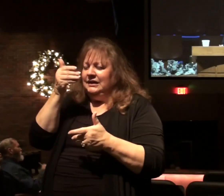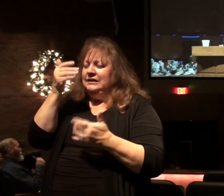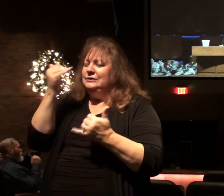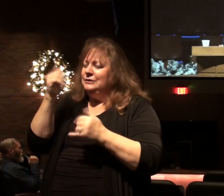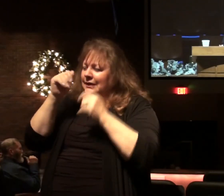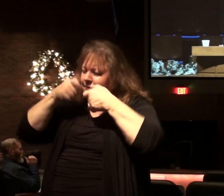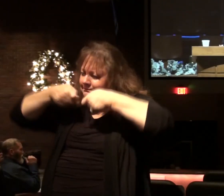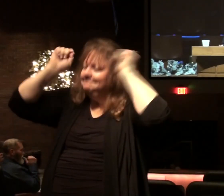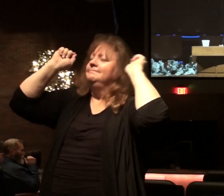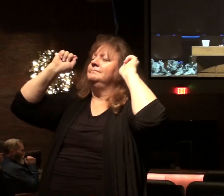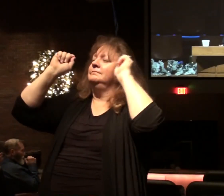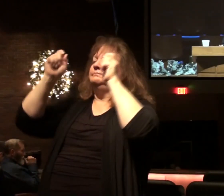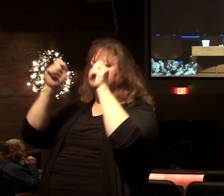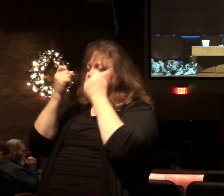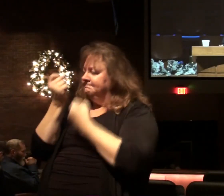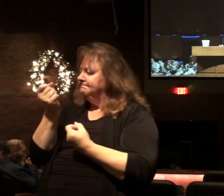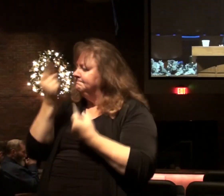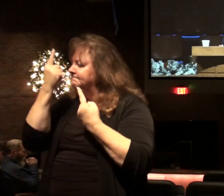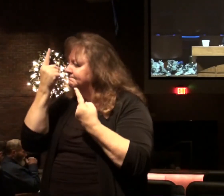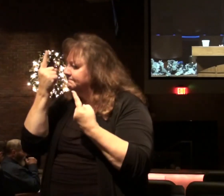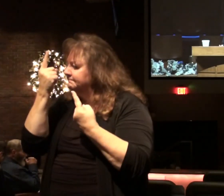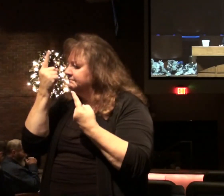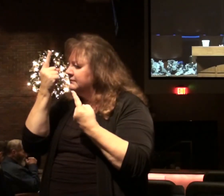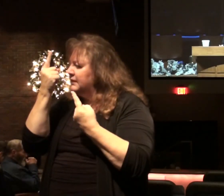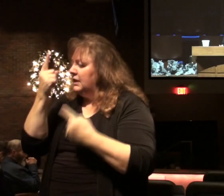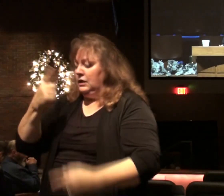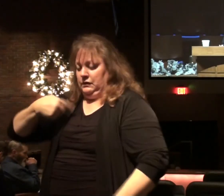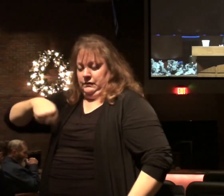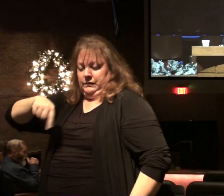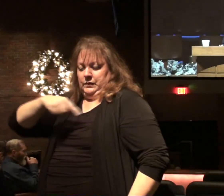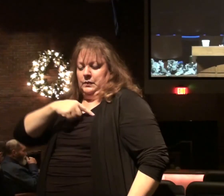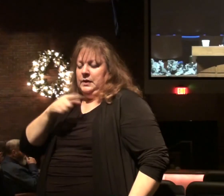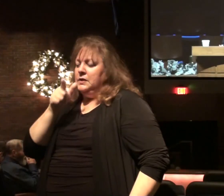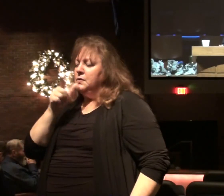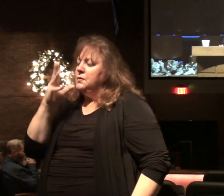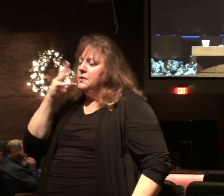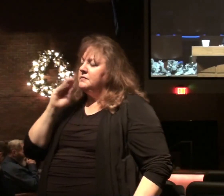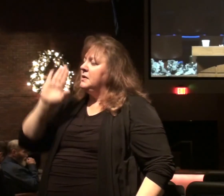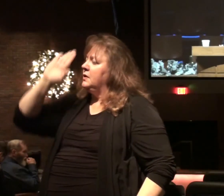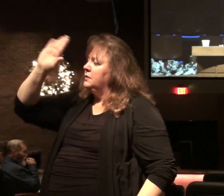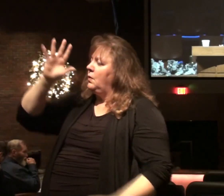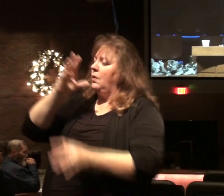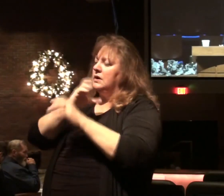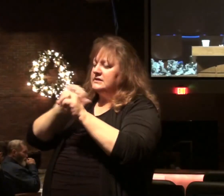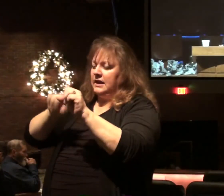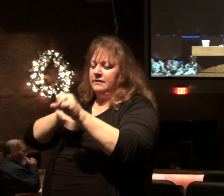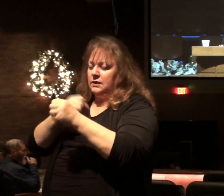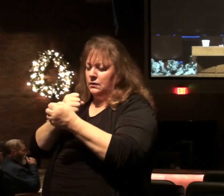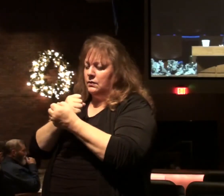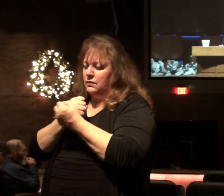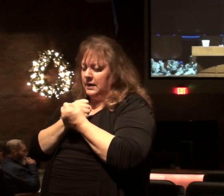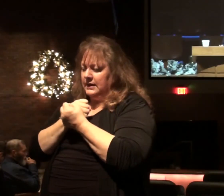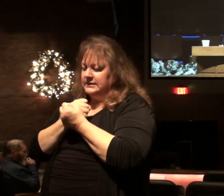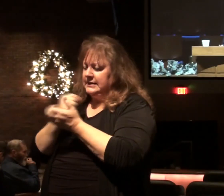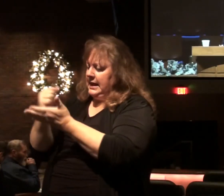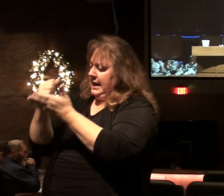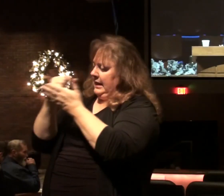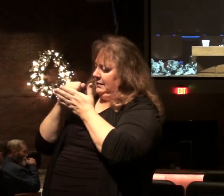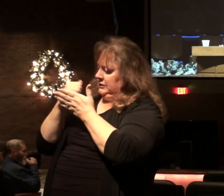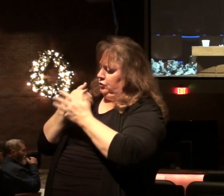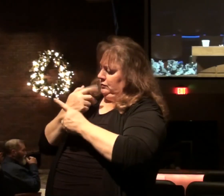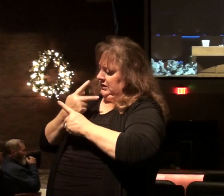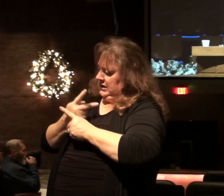eyes are open. Lord, for those of us who have experienced your saving grace, may we be